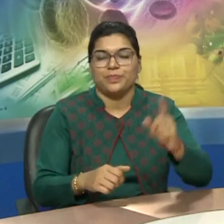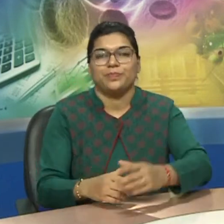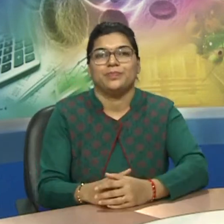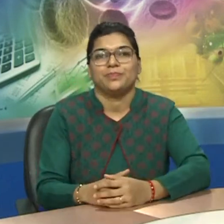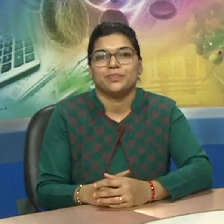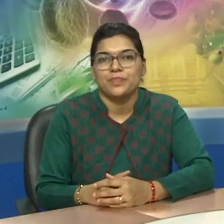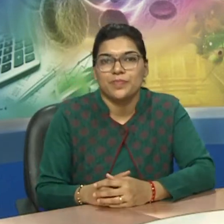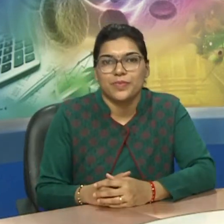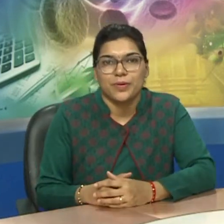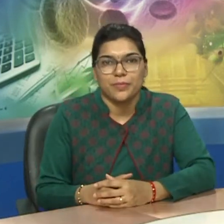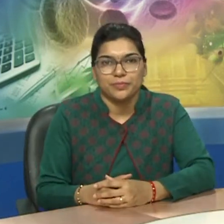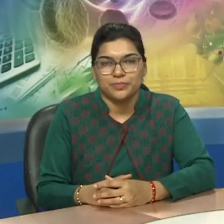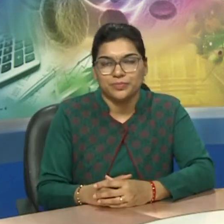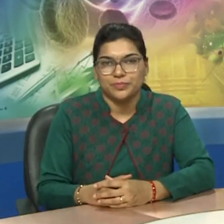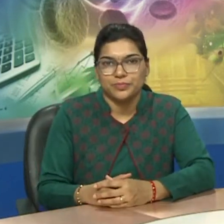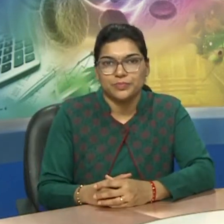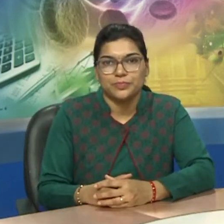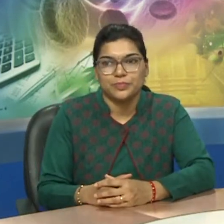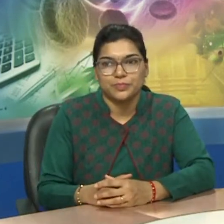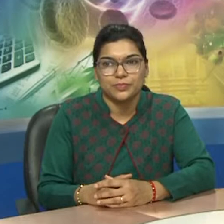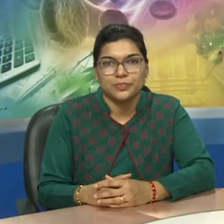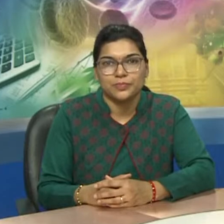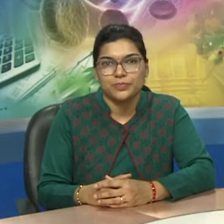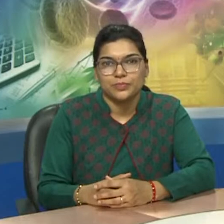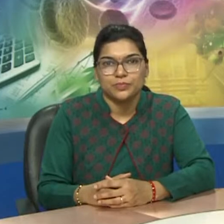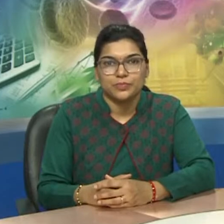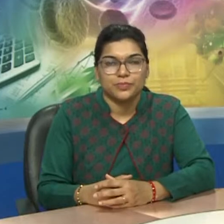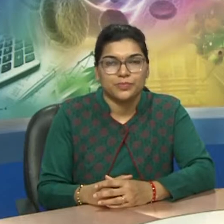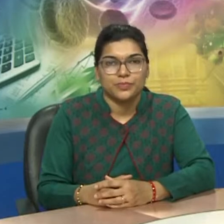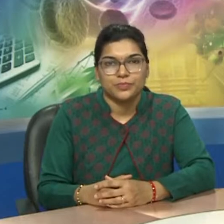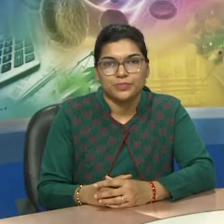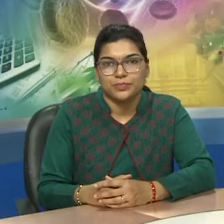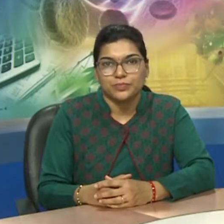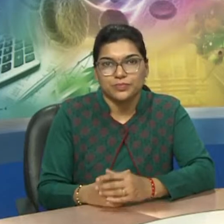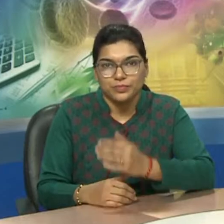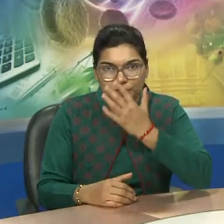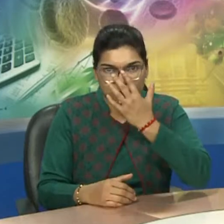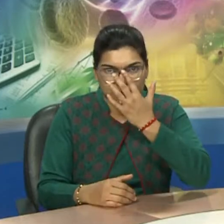which is not according to the law or appropriate, so that is known as corruption.